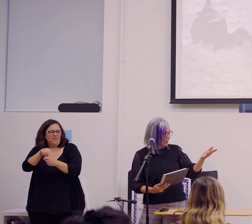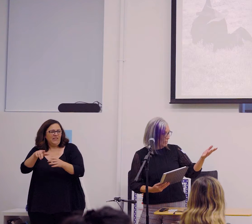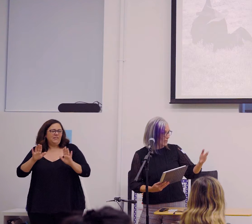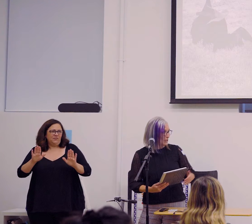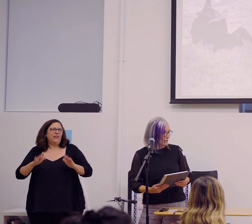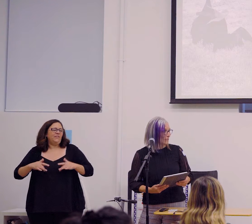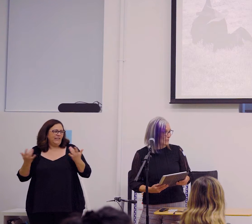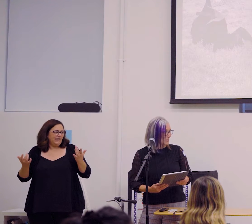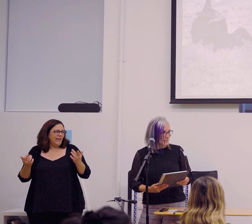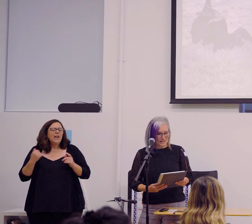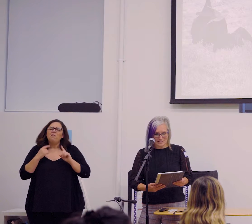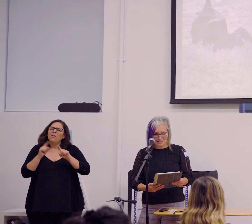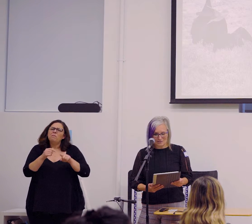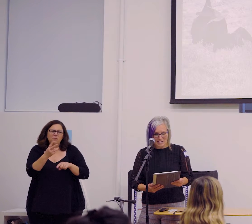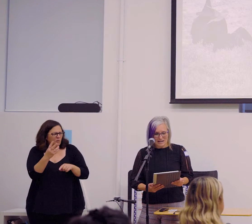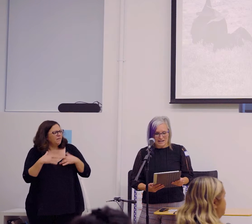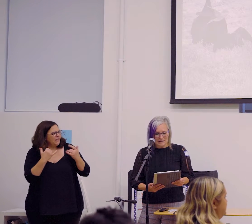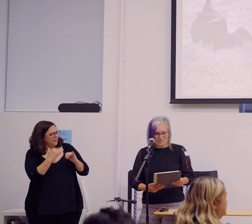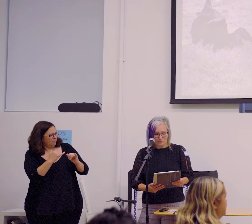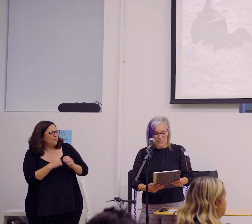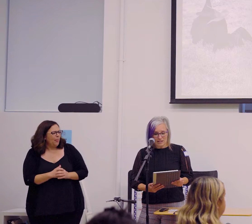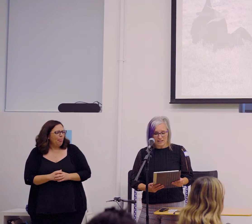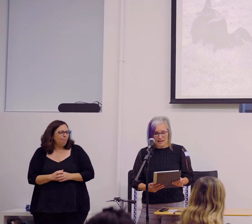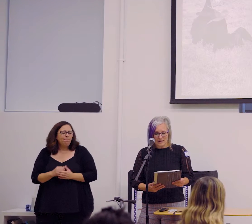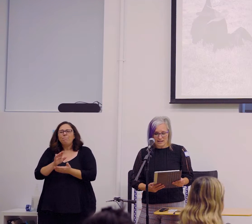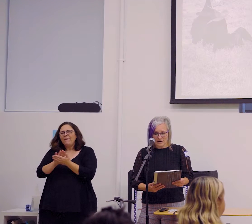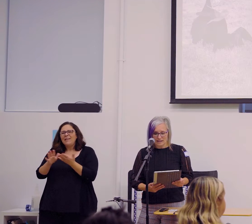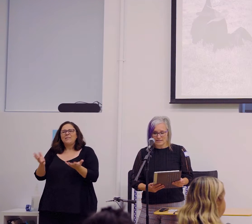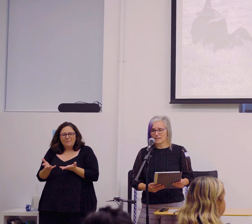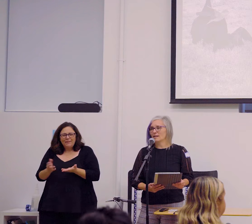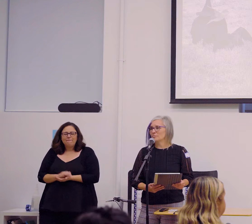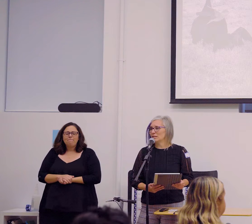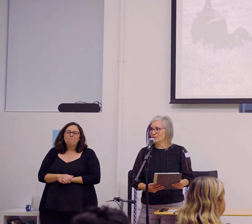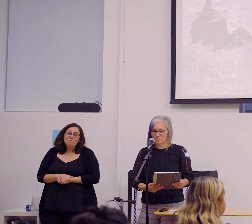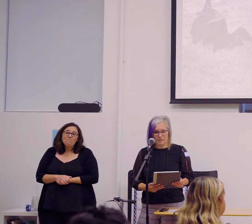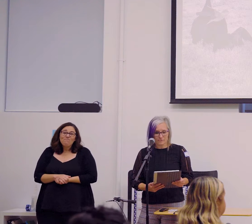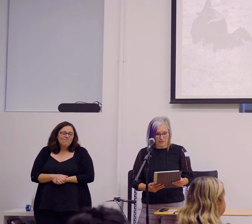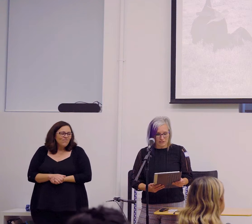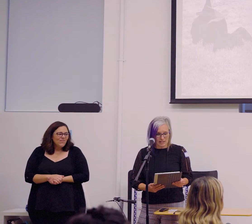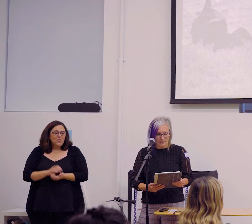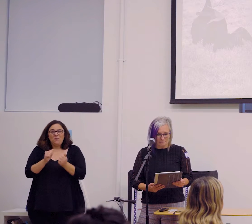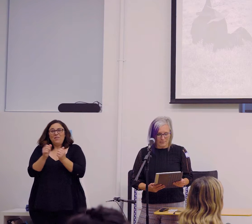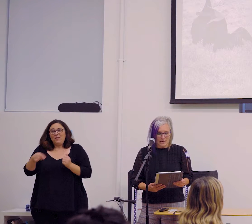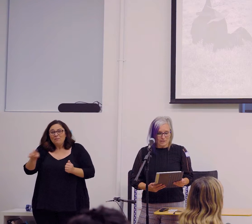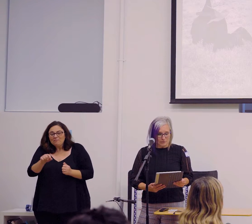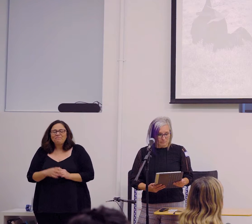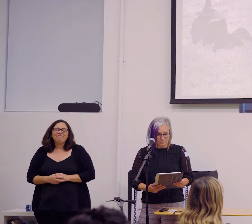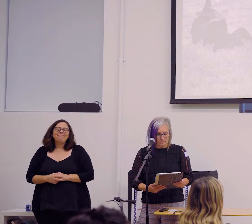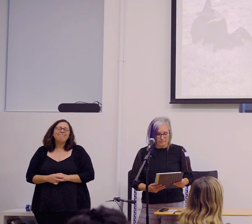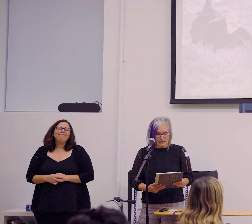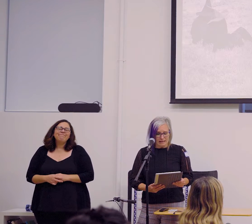I too have been to a few, so it's nice to be here again and be here in front of you today.